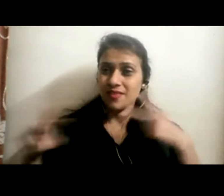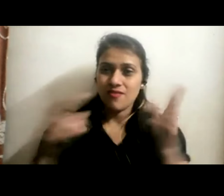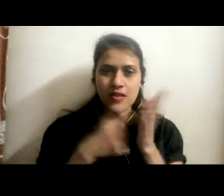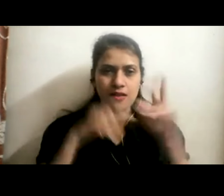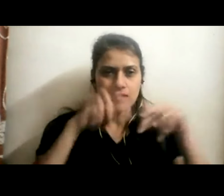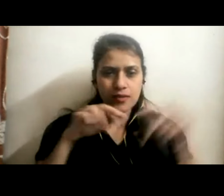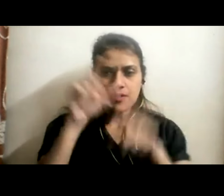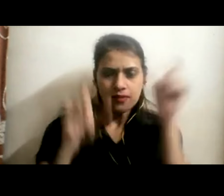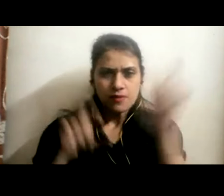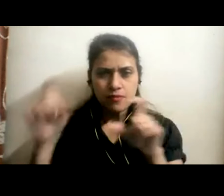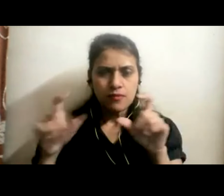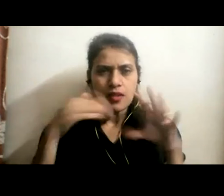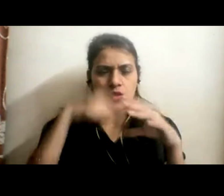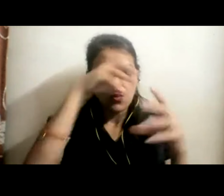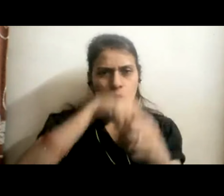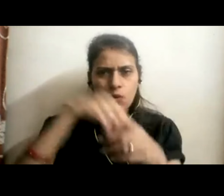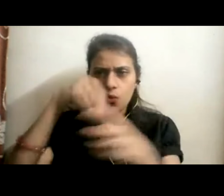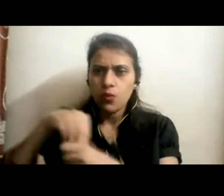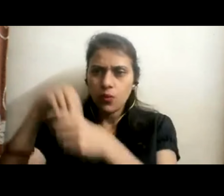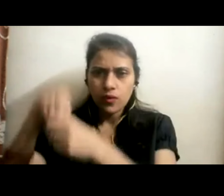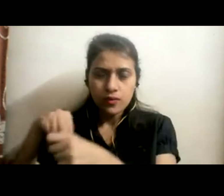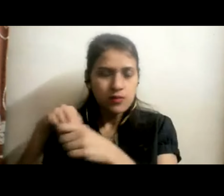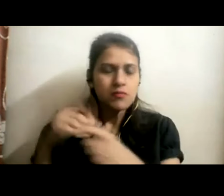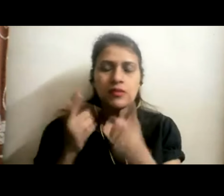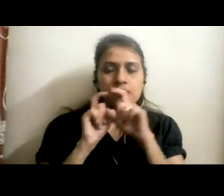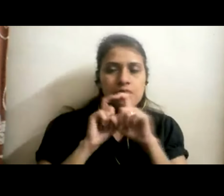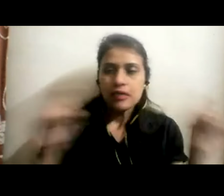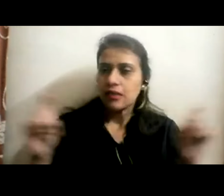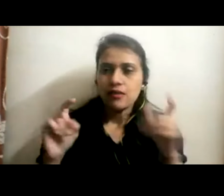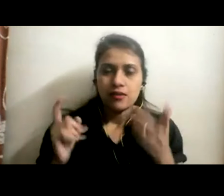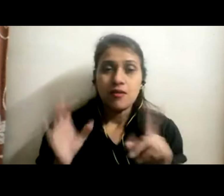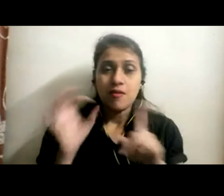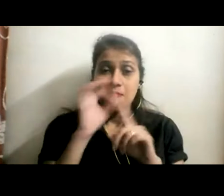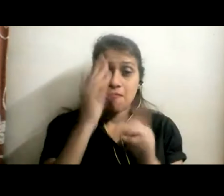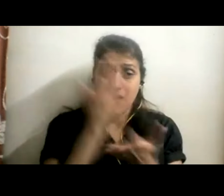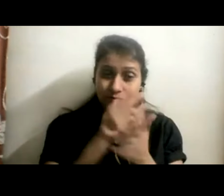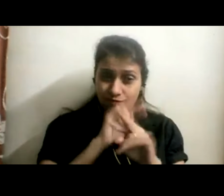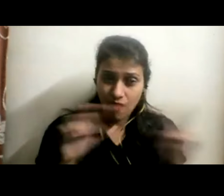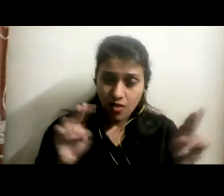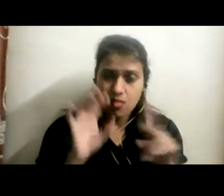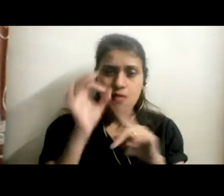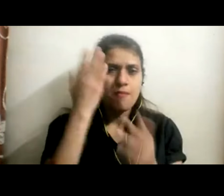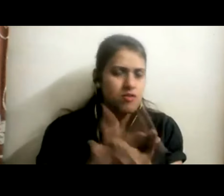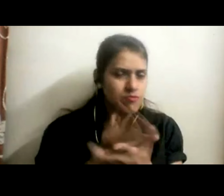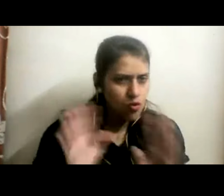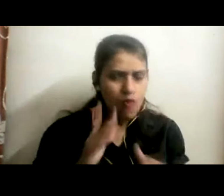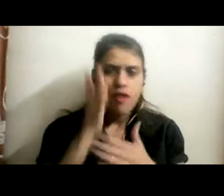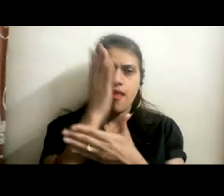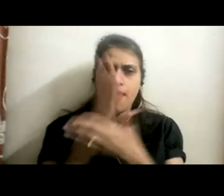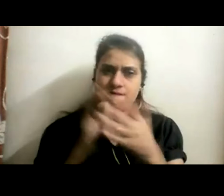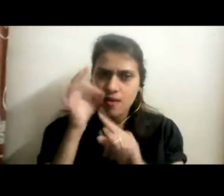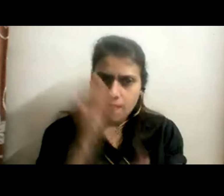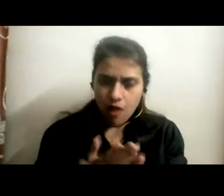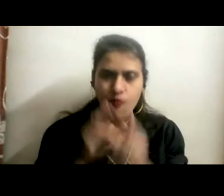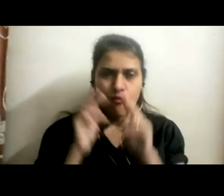So, but to be very, very black and white, participant observation would be one where you are actually a part of the phenomena that you're